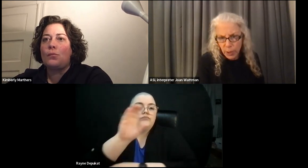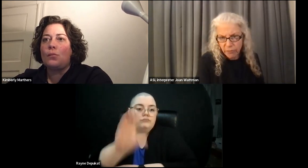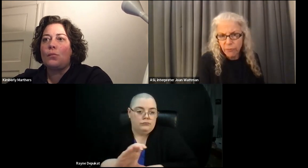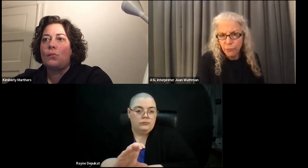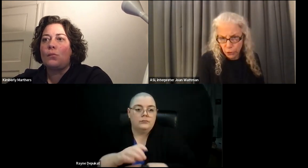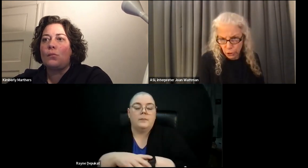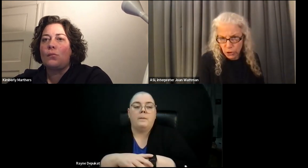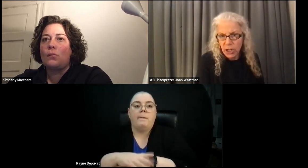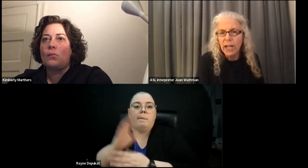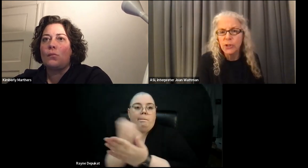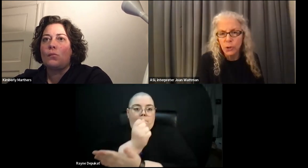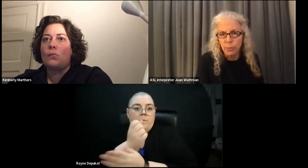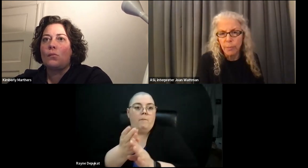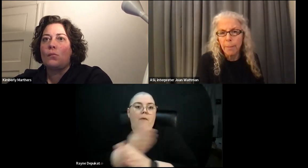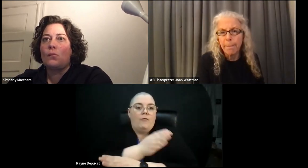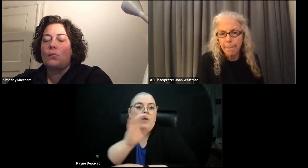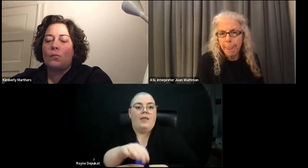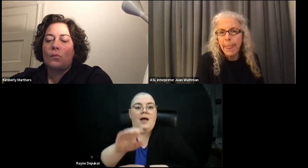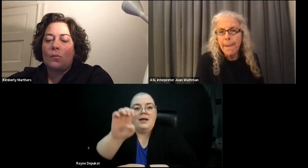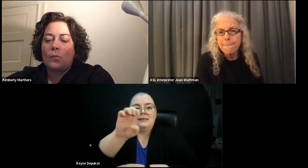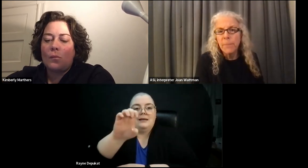January 21st on Zoom.